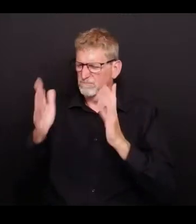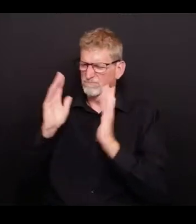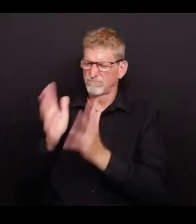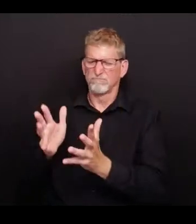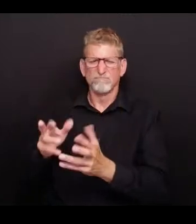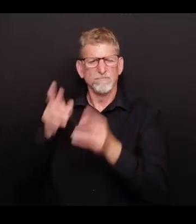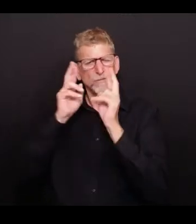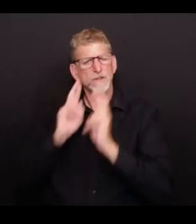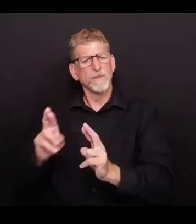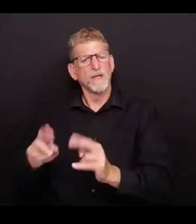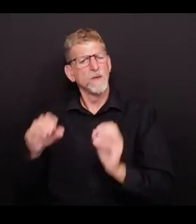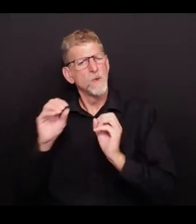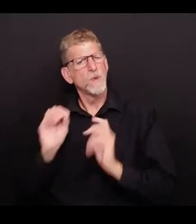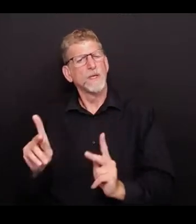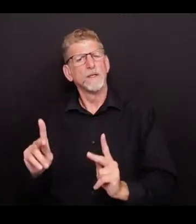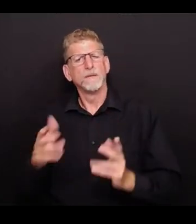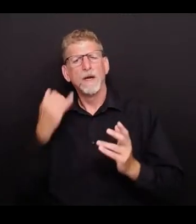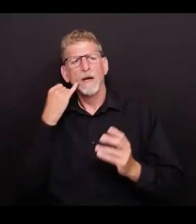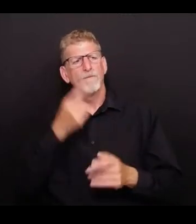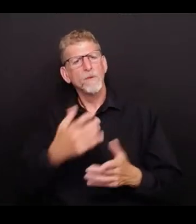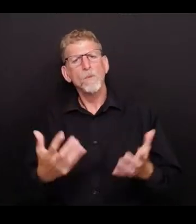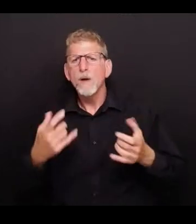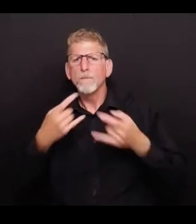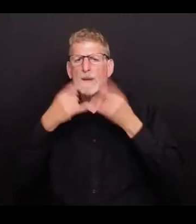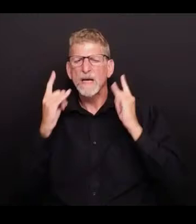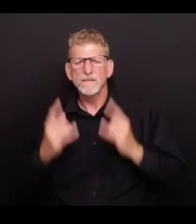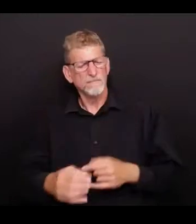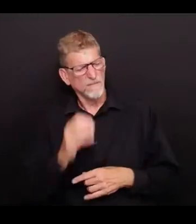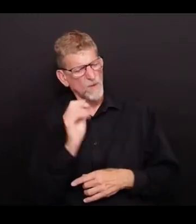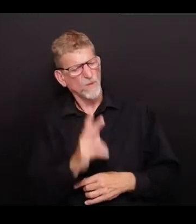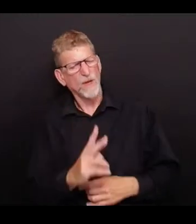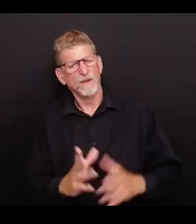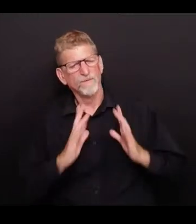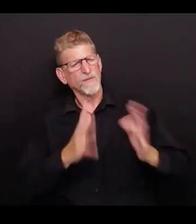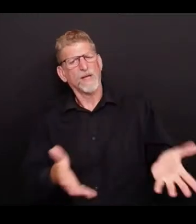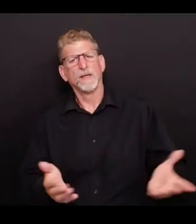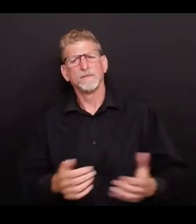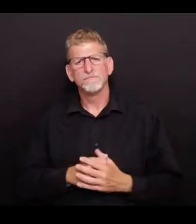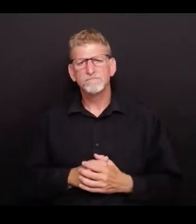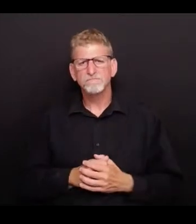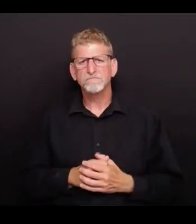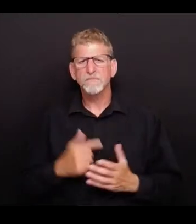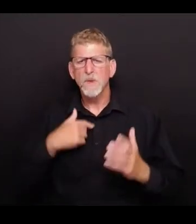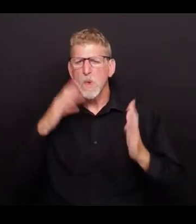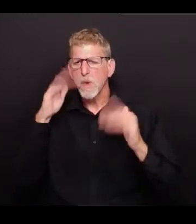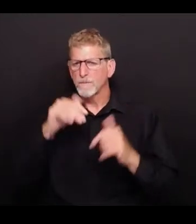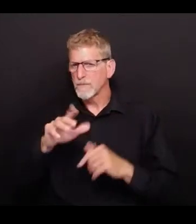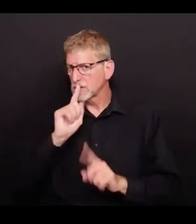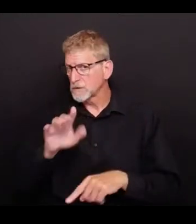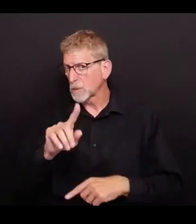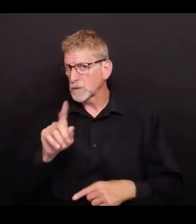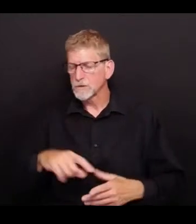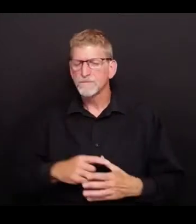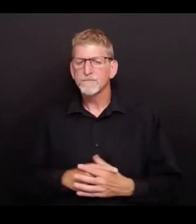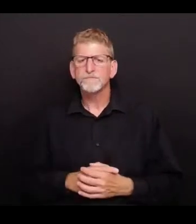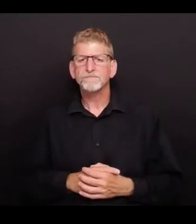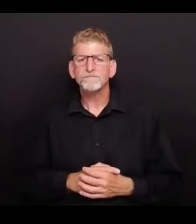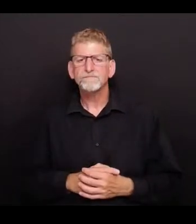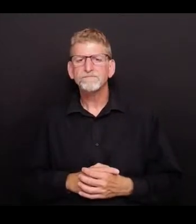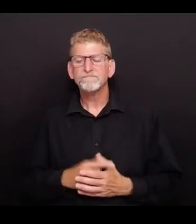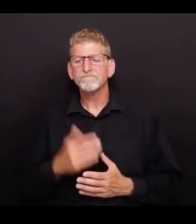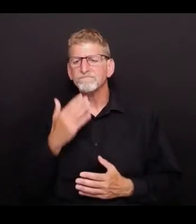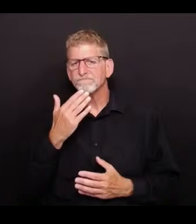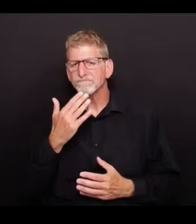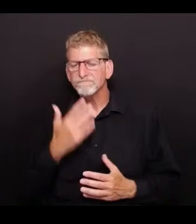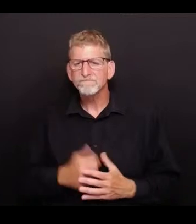okay to mask. So just want to reinforce that, and hopefully that answered your question. Yeah, thanks for being